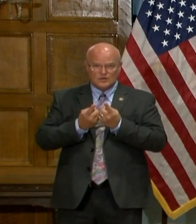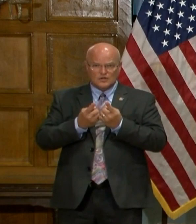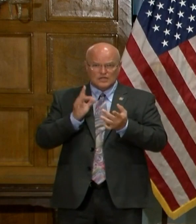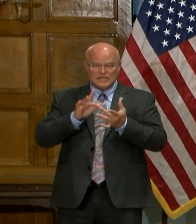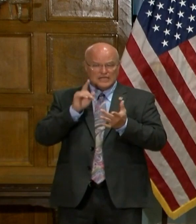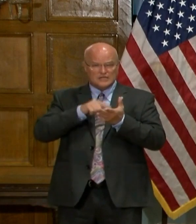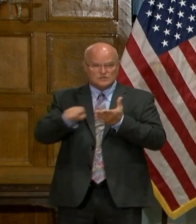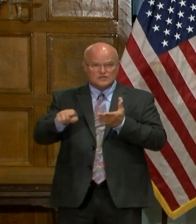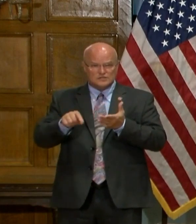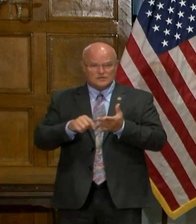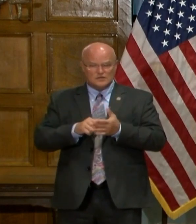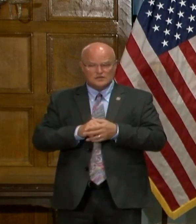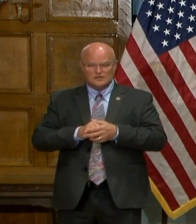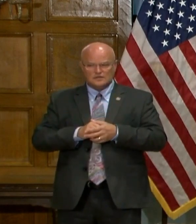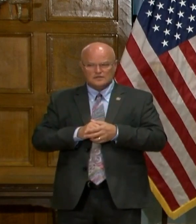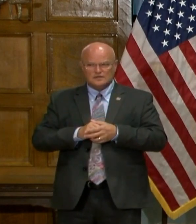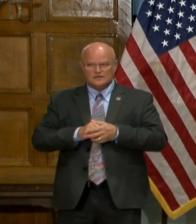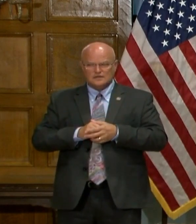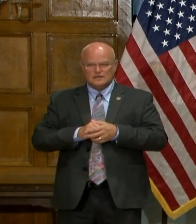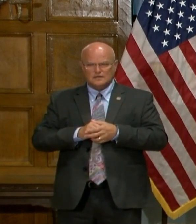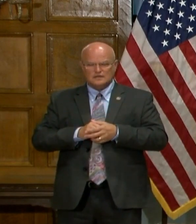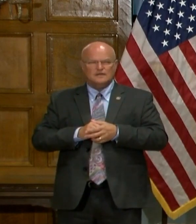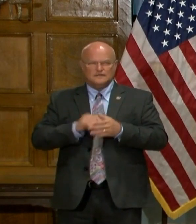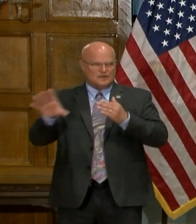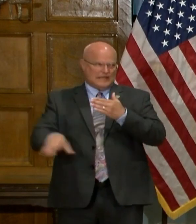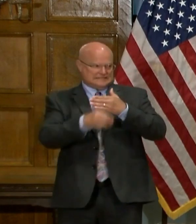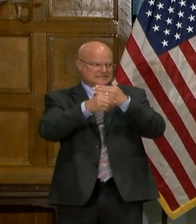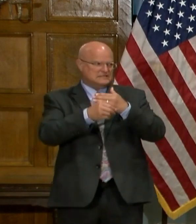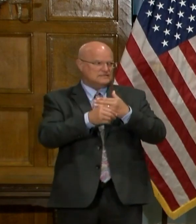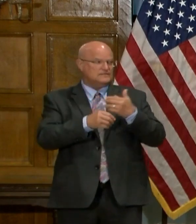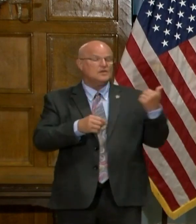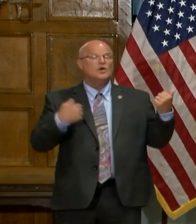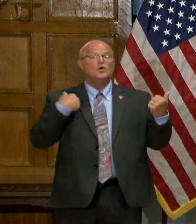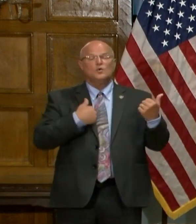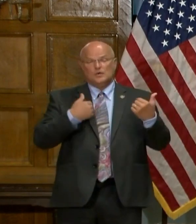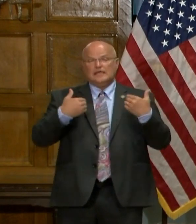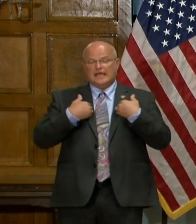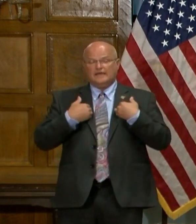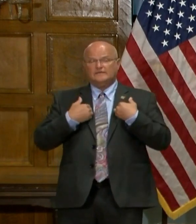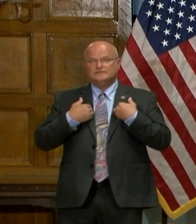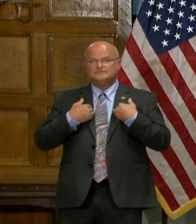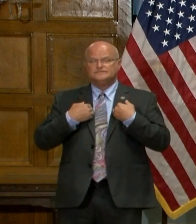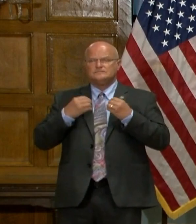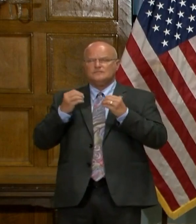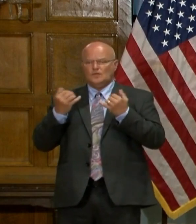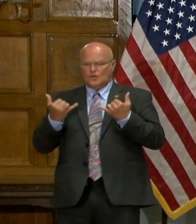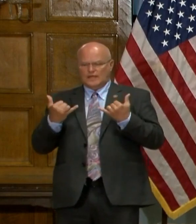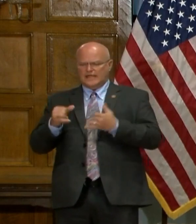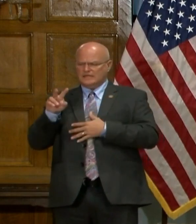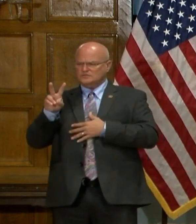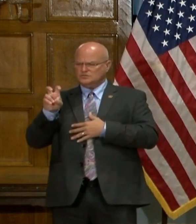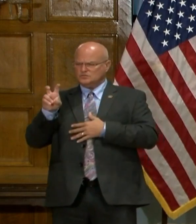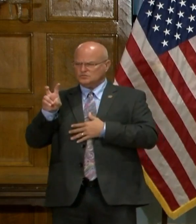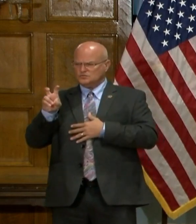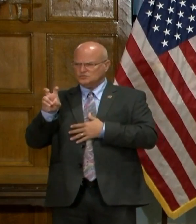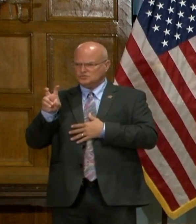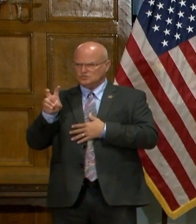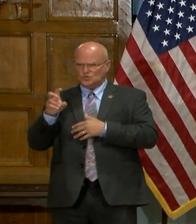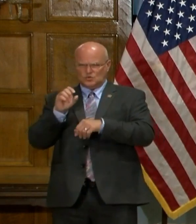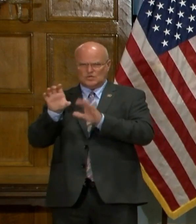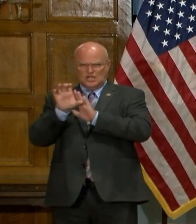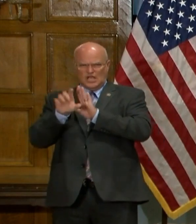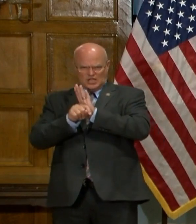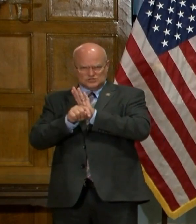tracers? Well, these will be in addition. Yeah, so we have over 200